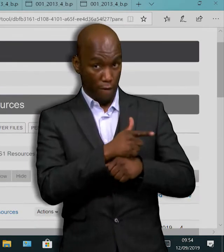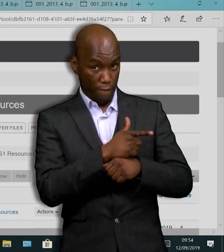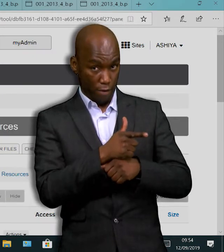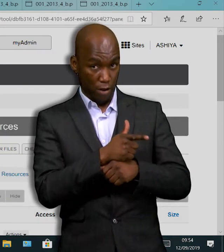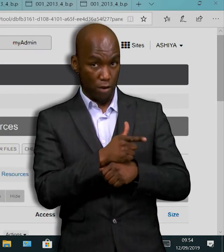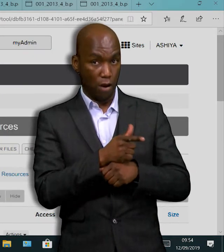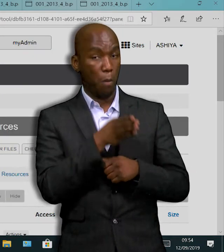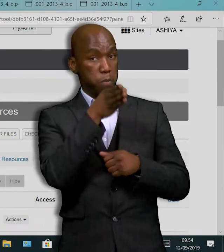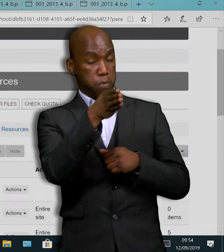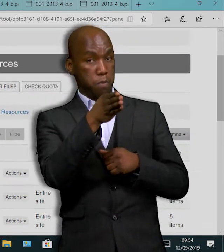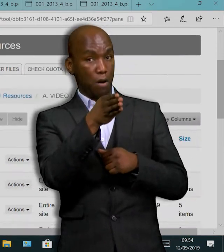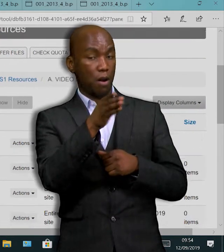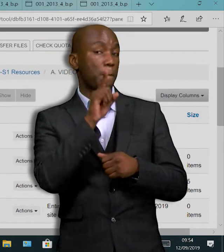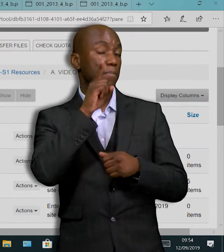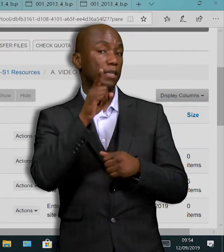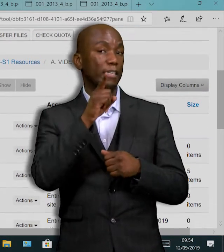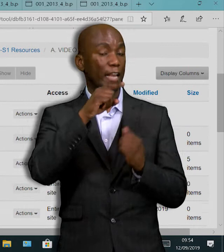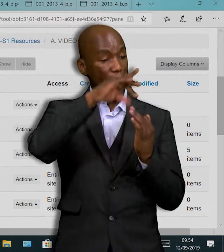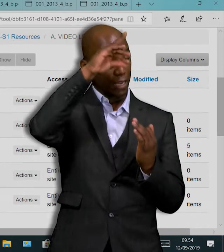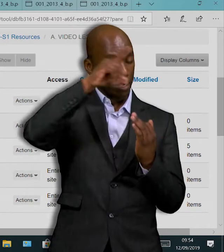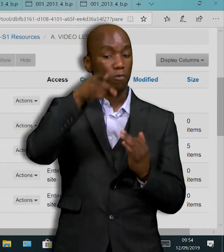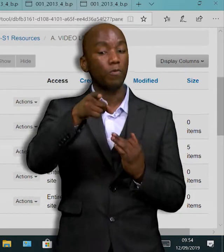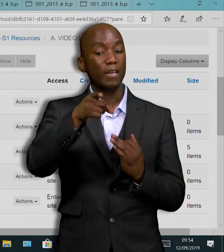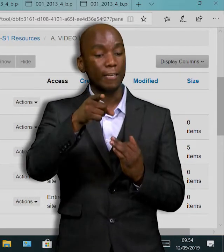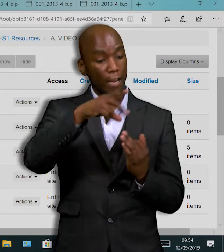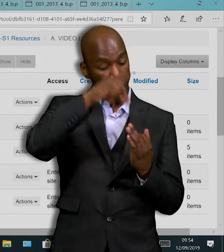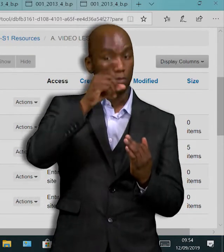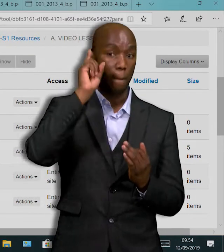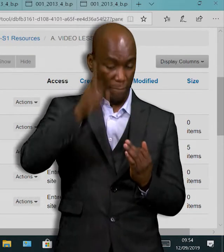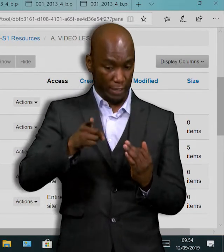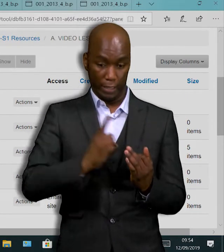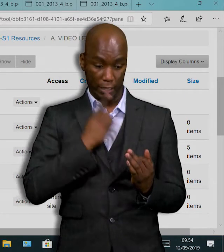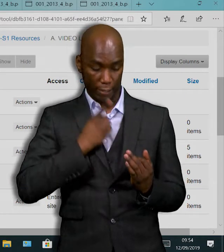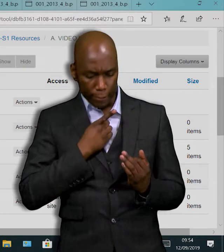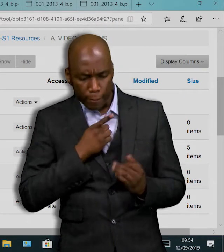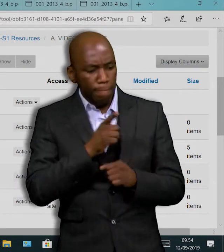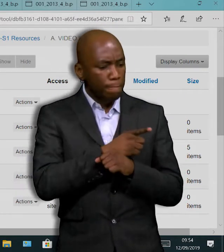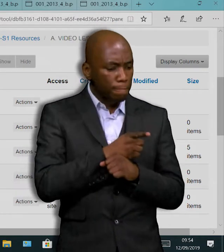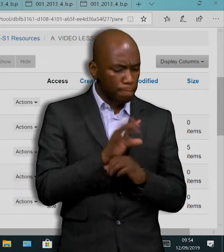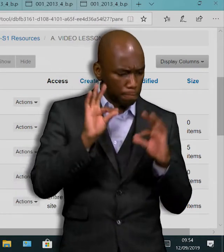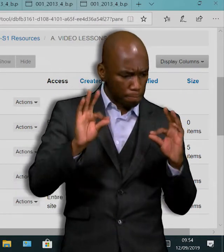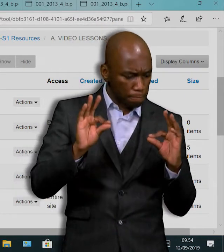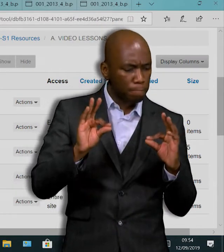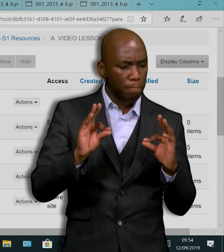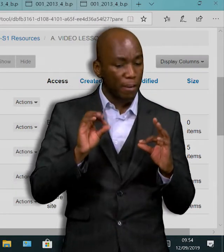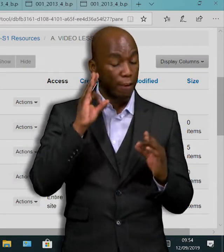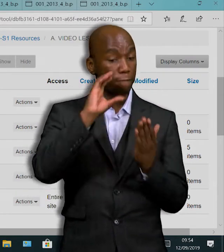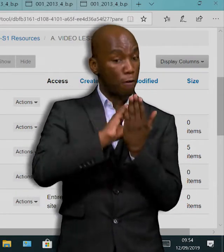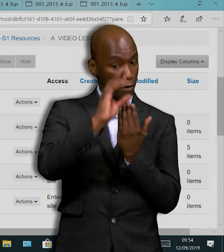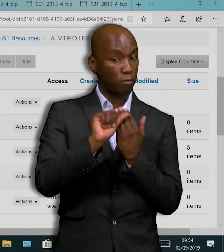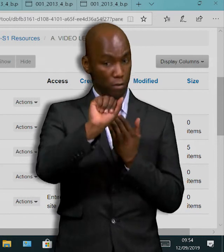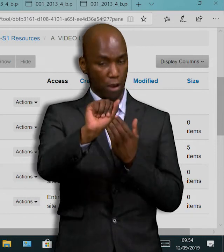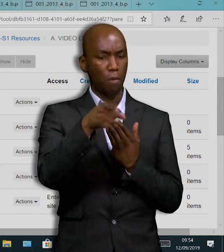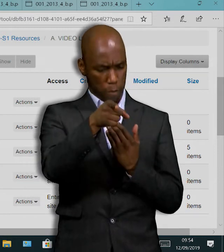Each video appears in a separate folder. For example, video 1, which is